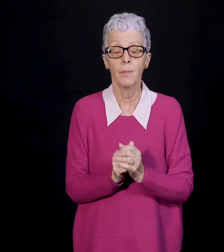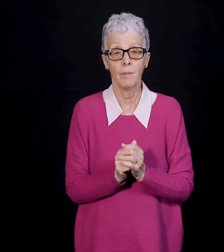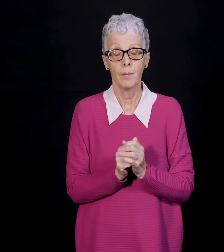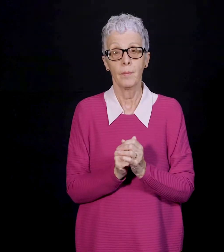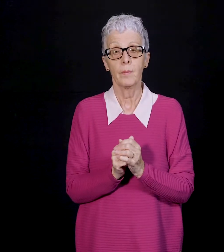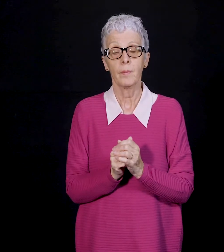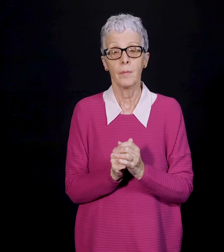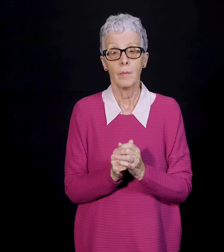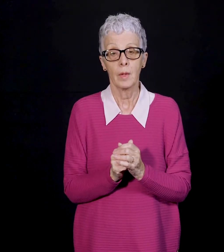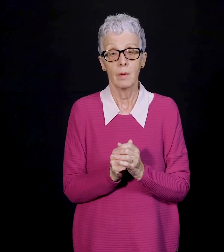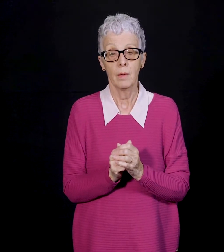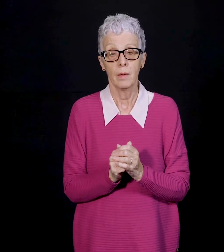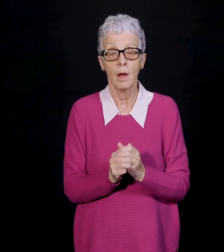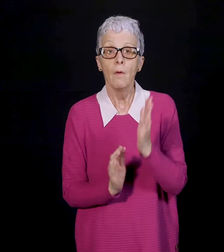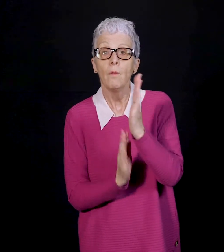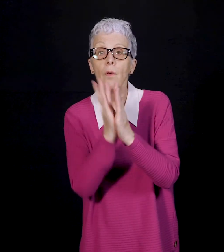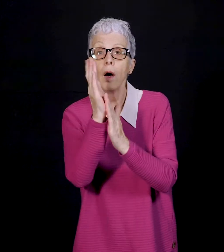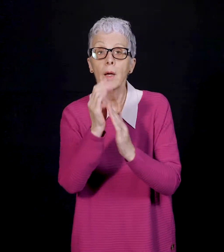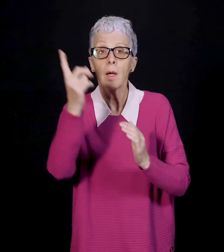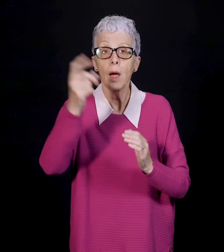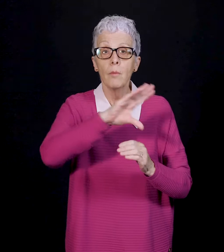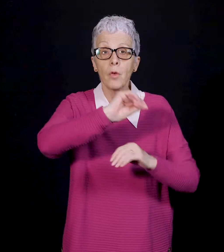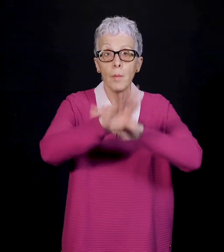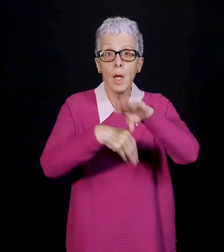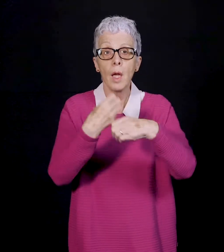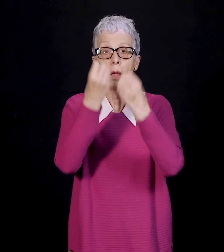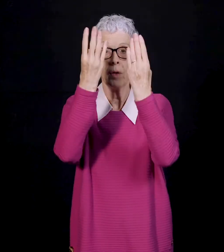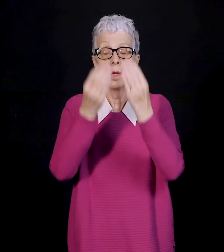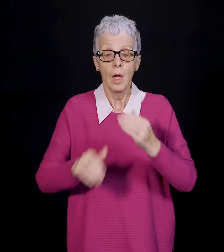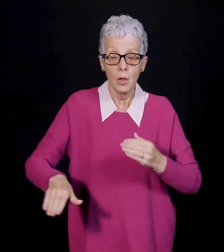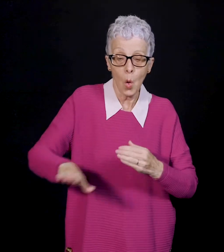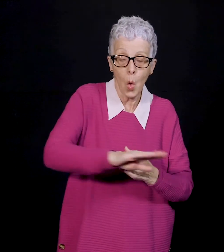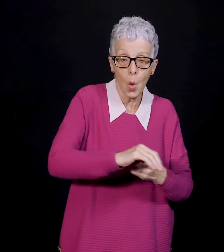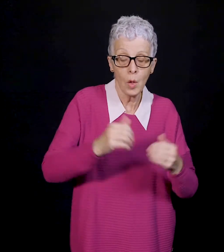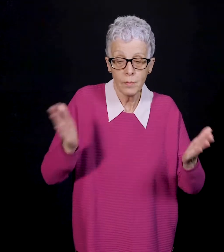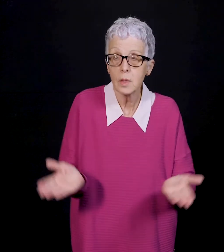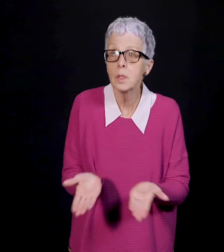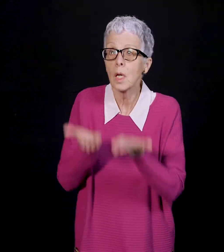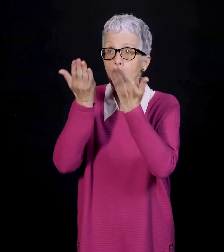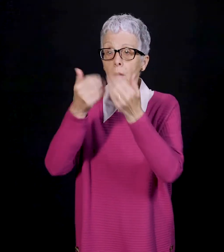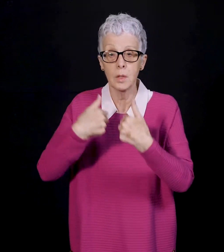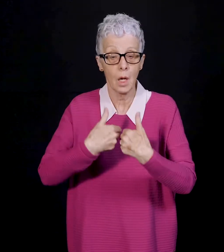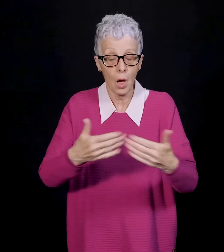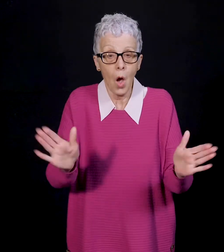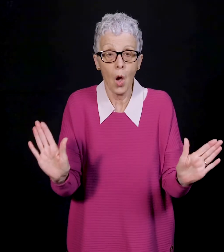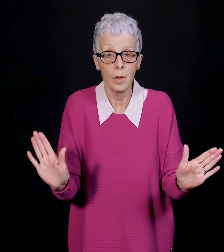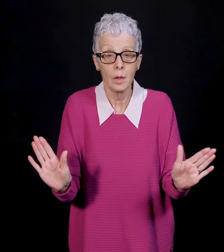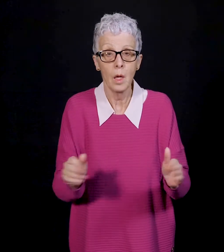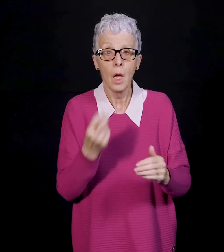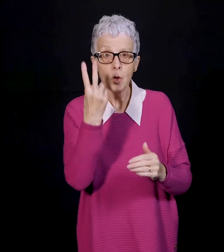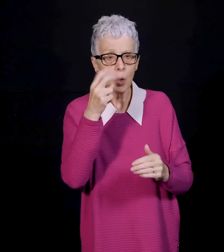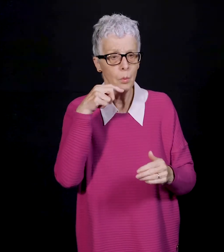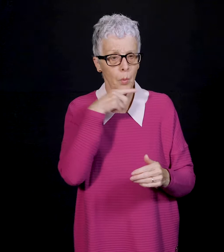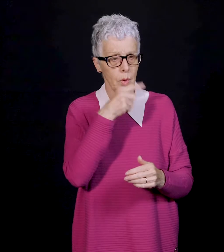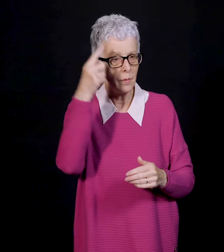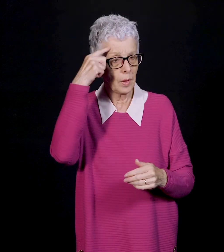meeting. And fire fell from heaven and it consumed the sacrifice. And these guys, Nadab and Abihu, Aaron's sons, thought, hey,